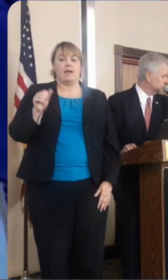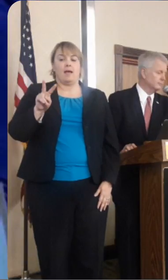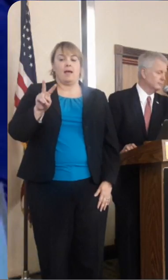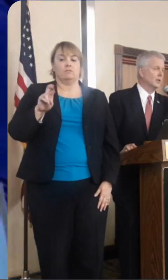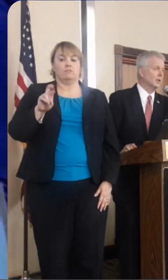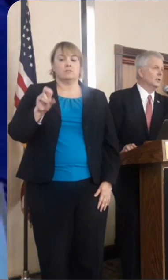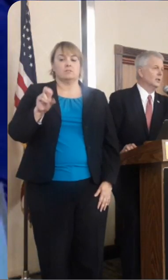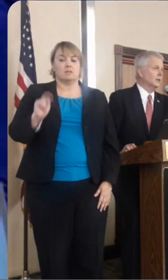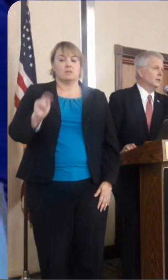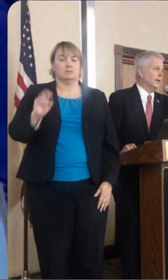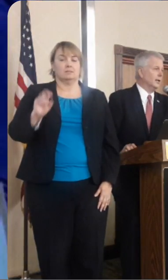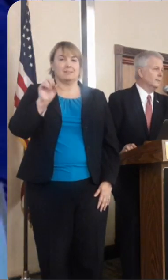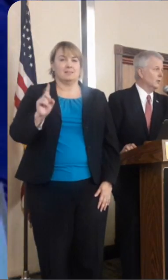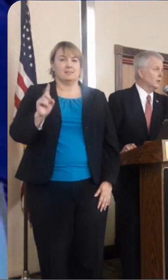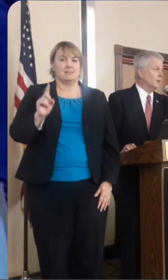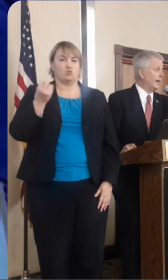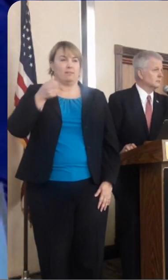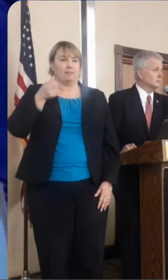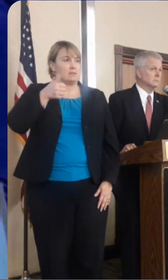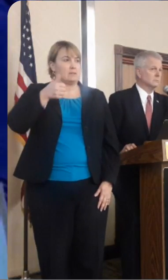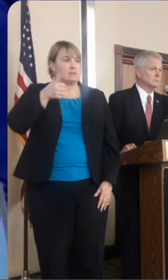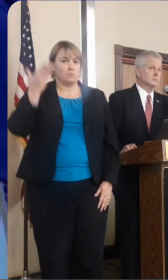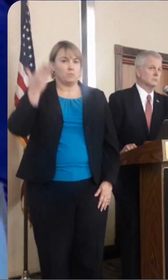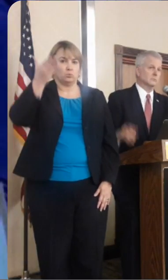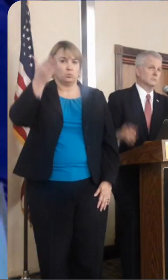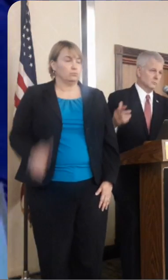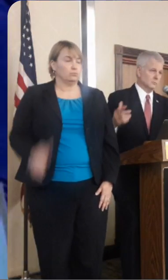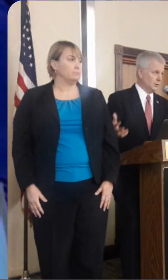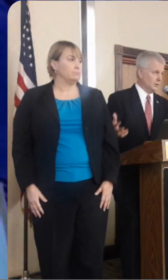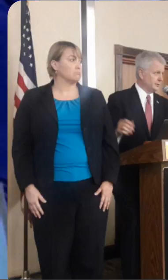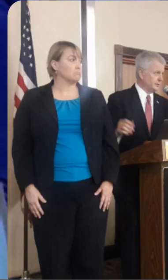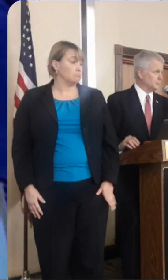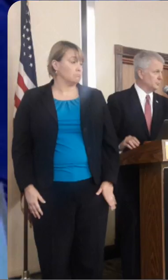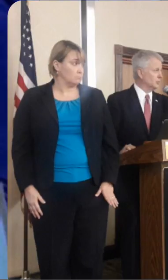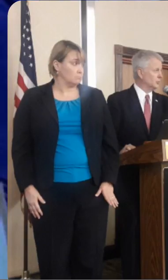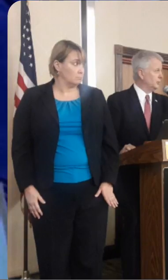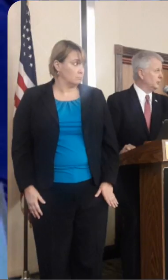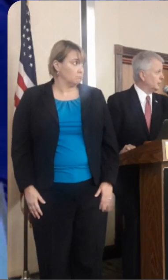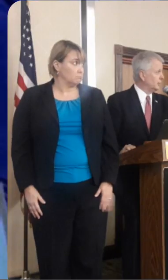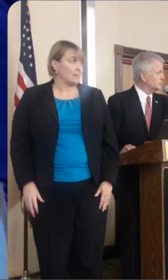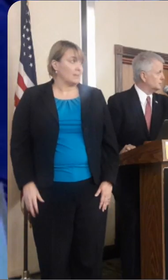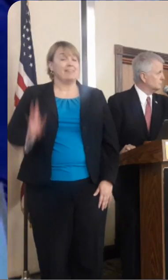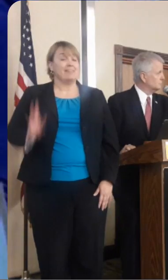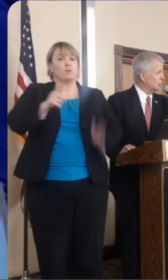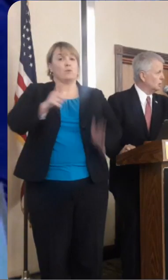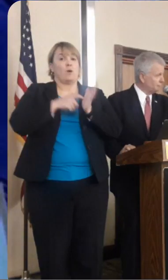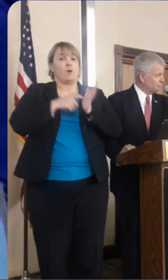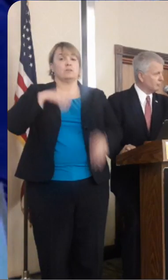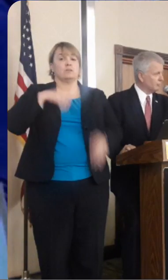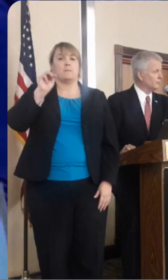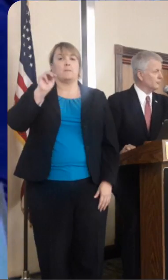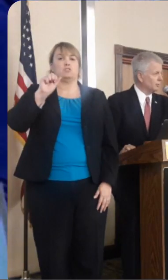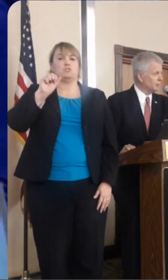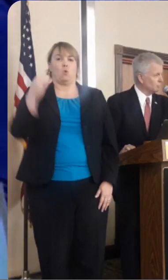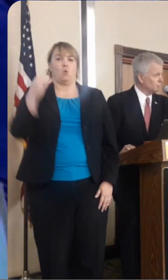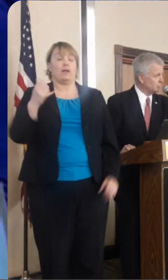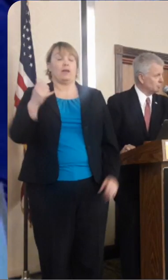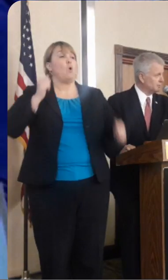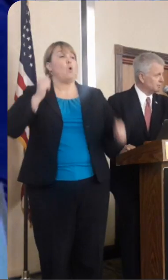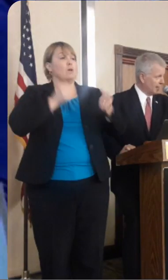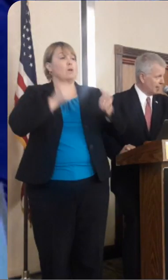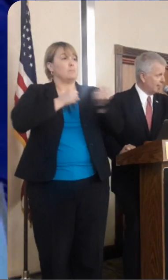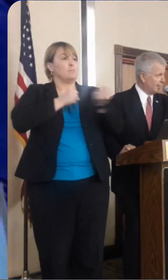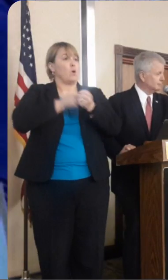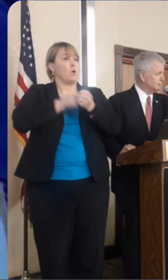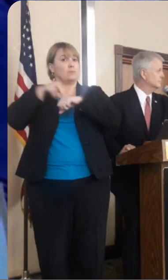Okay. It only takes a majority to do this. All in favor of referring to the Rules Committee, say